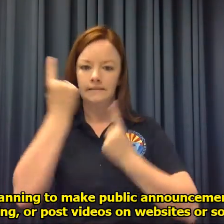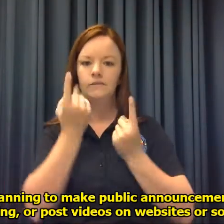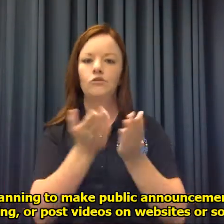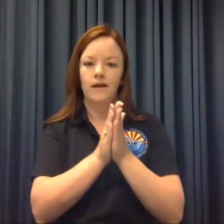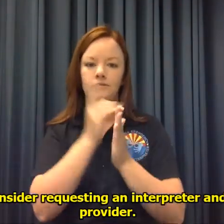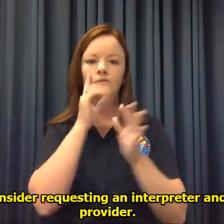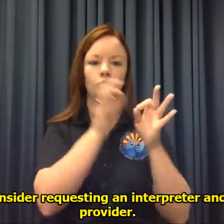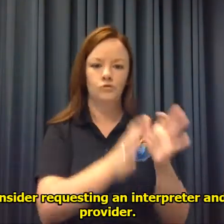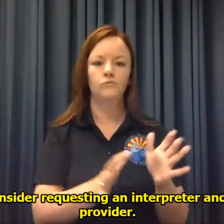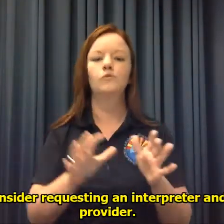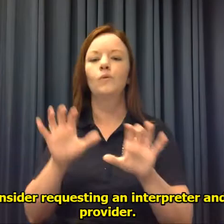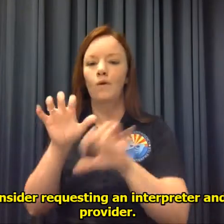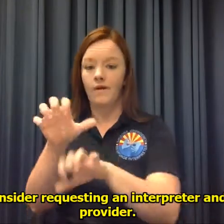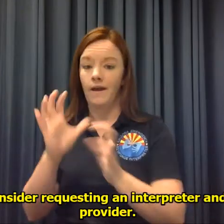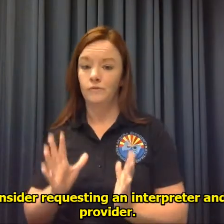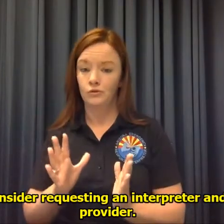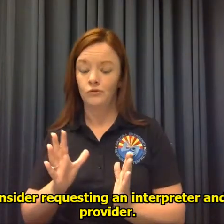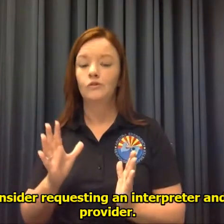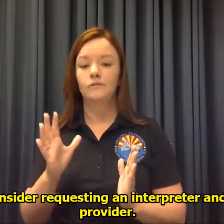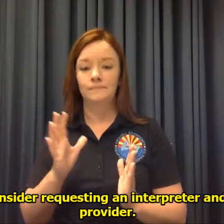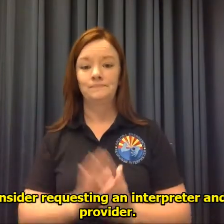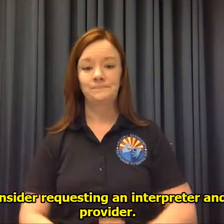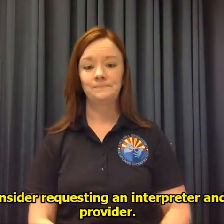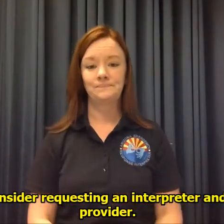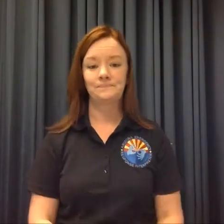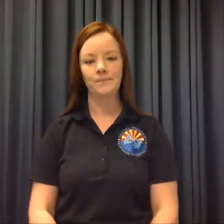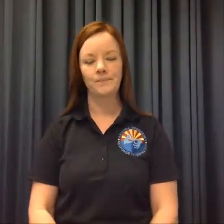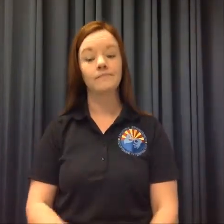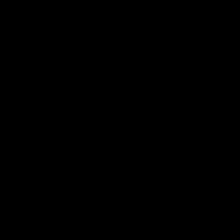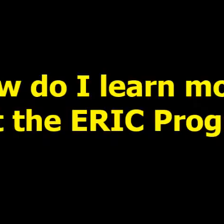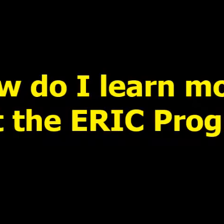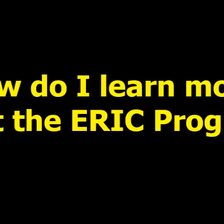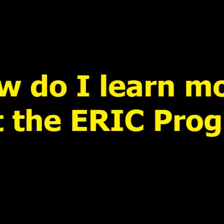media, please consider requesting an interpreter and a CART provider.